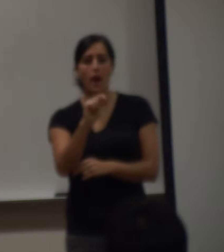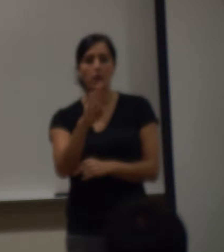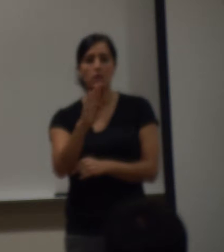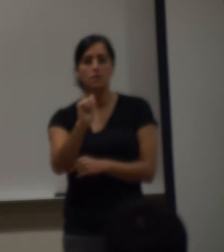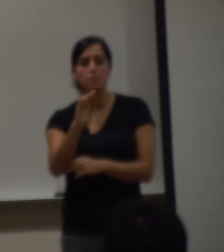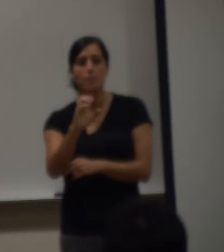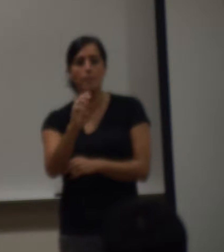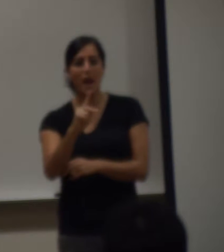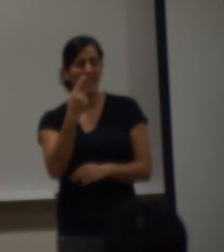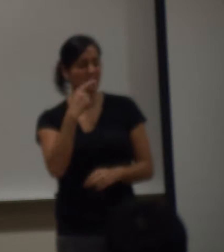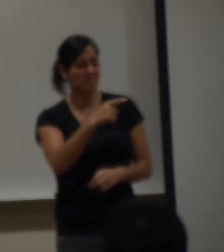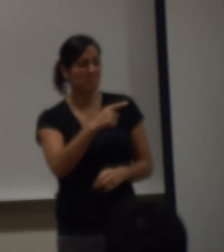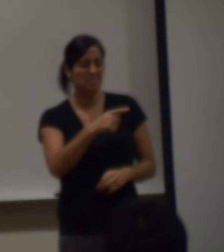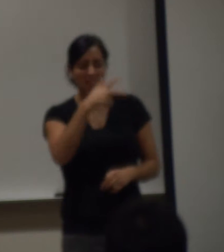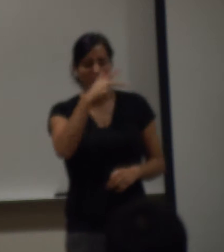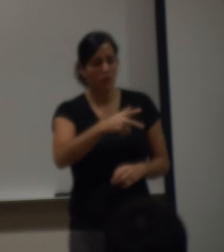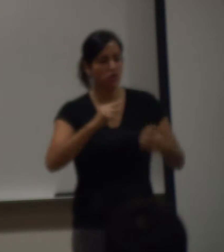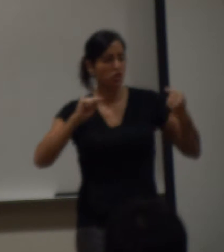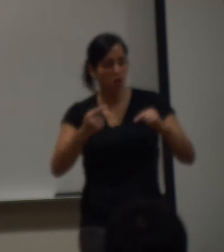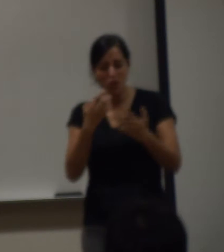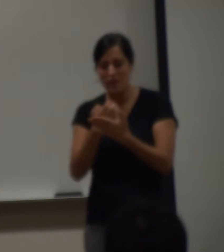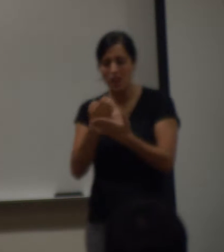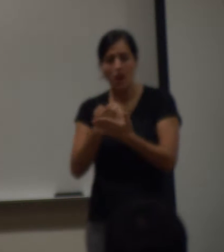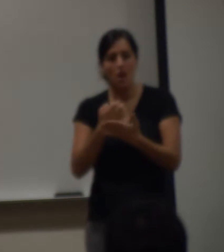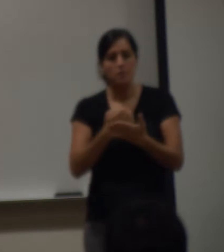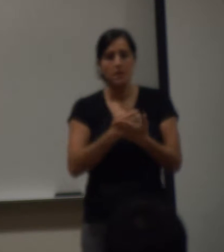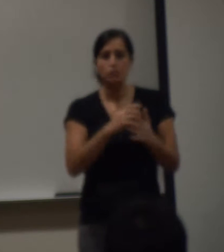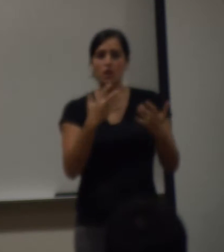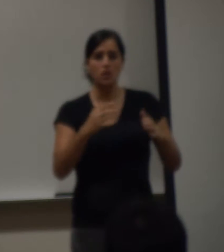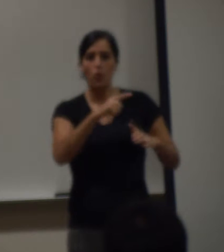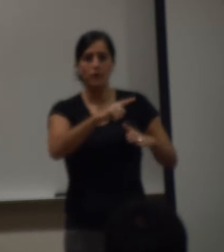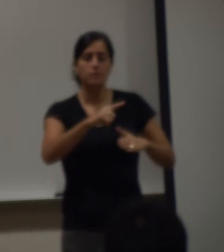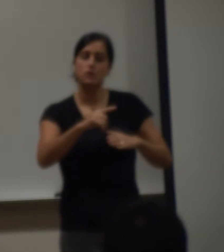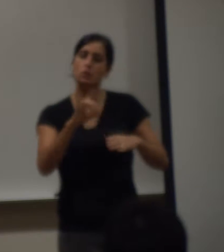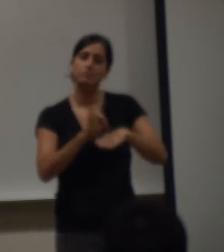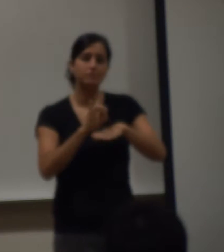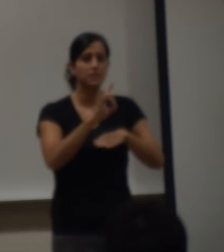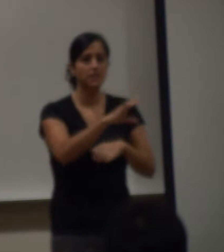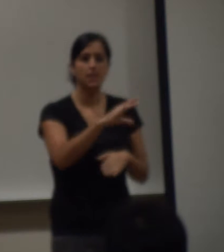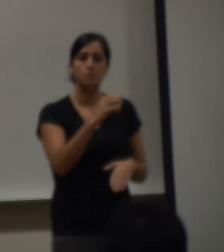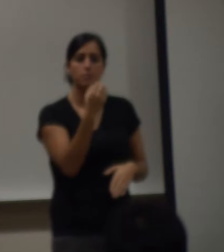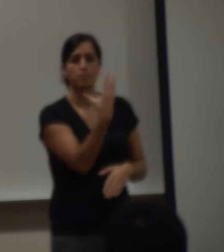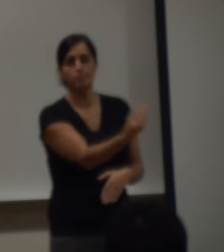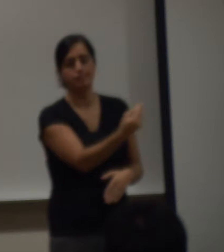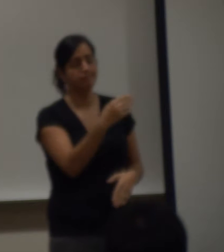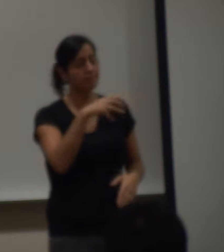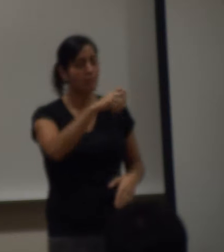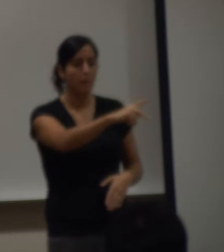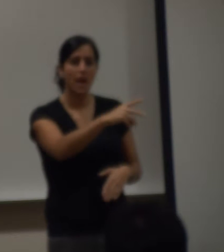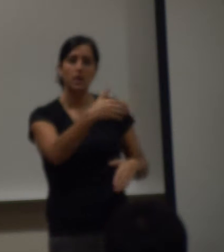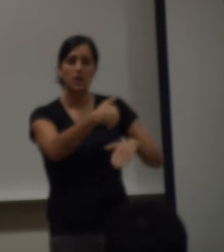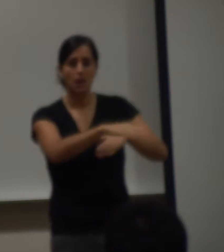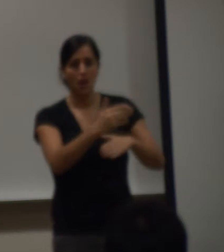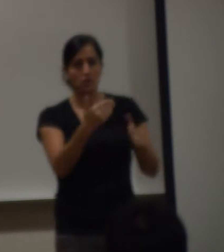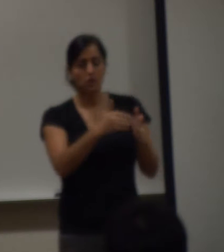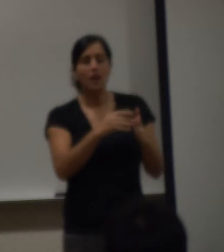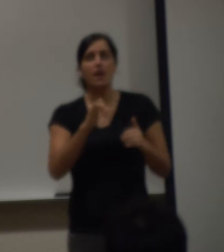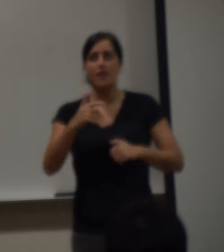and again, a period of deportations started, led by then